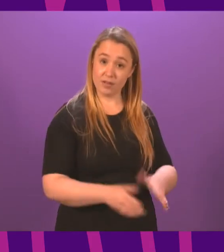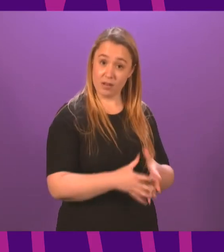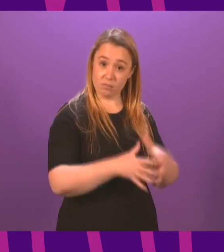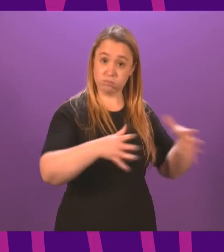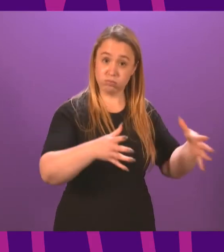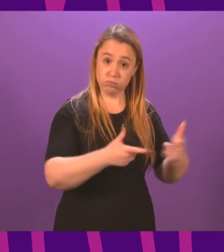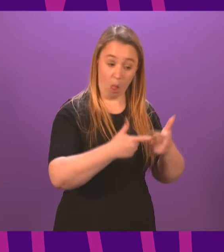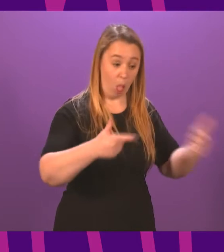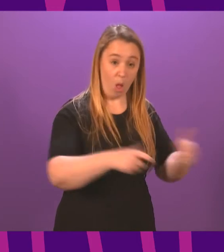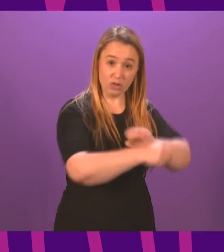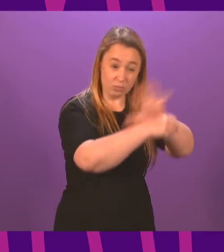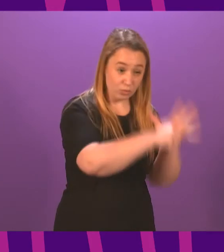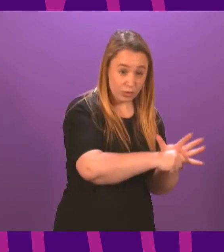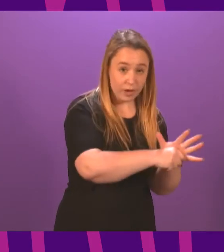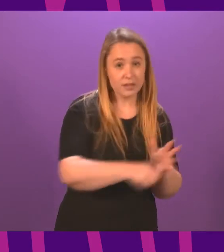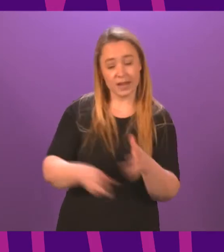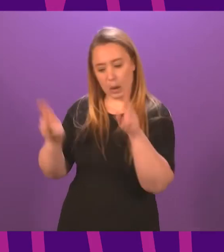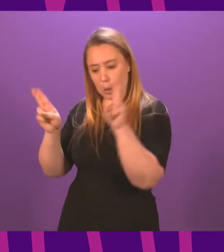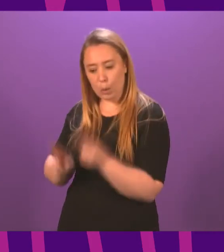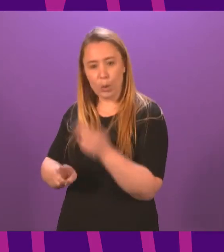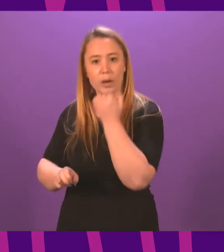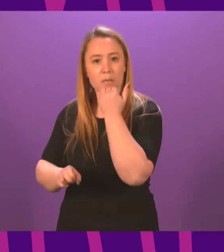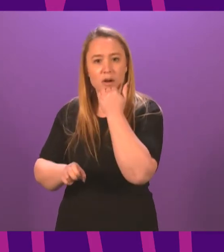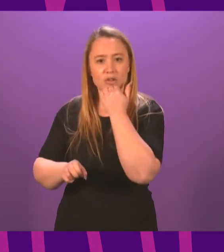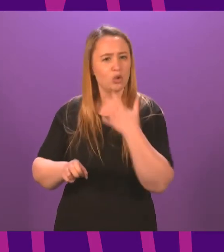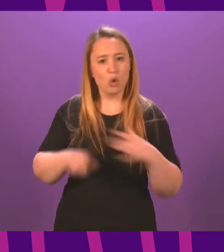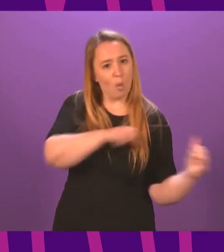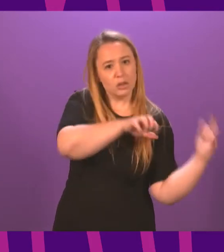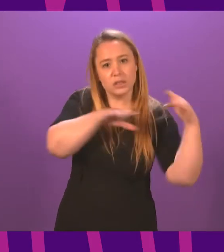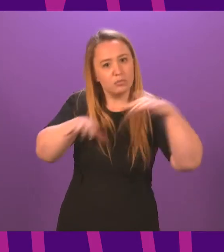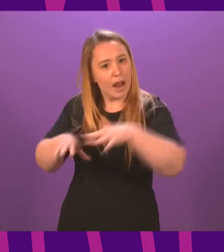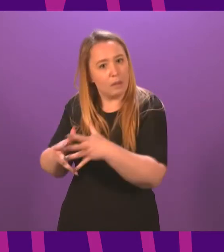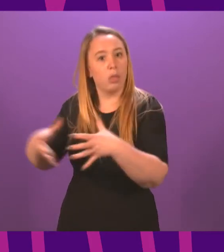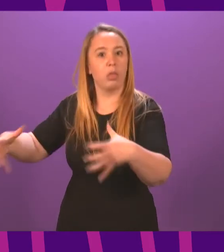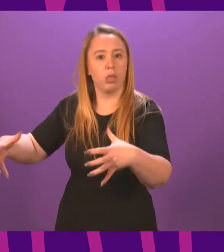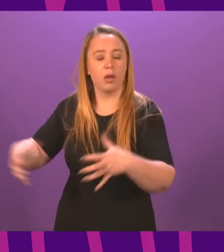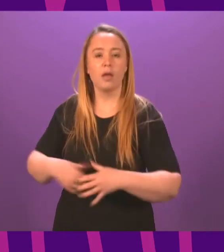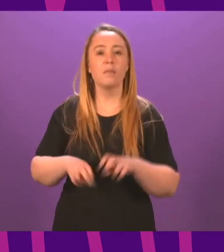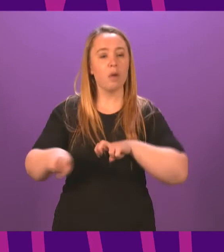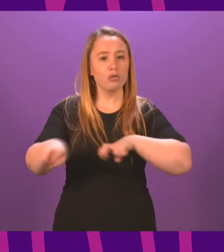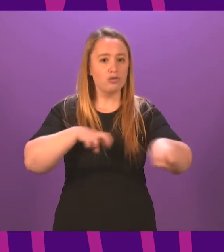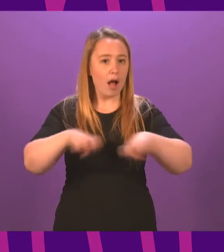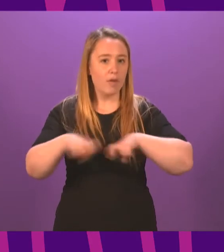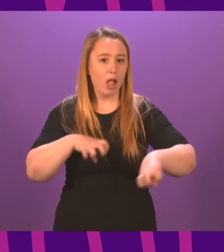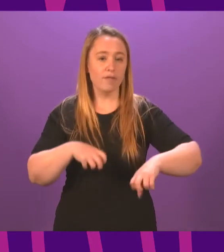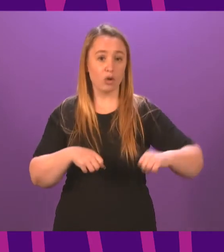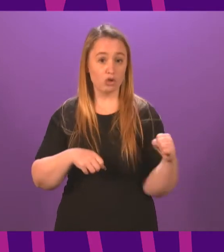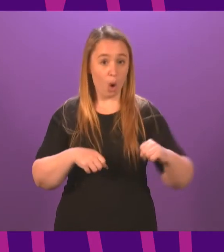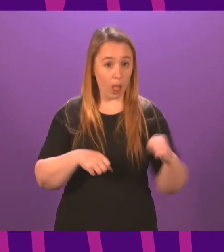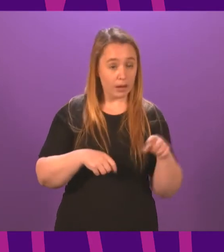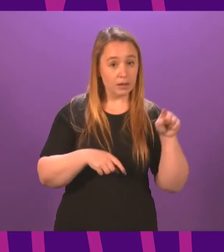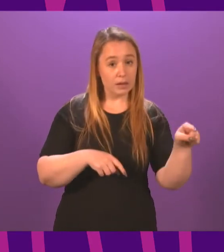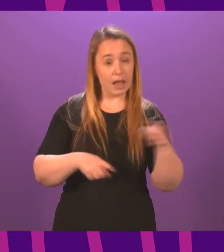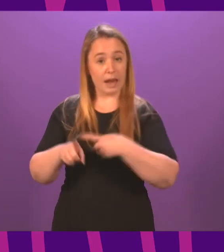transmission and those with lower rates. But the news that travel restrictions between local authorities and between Scotland and England are concerning for